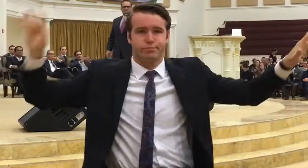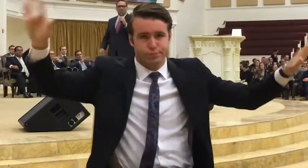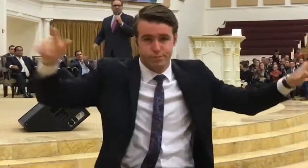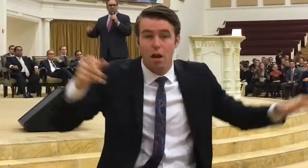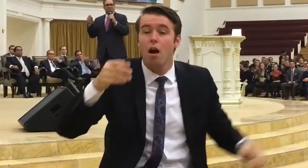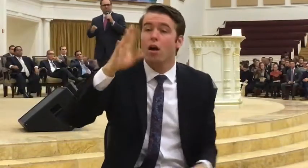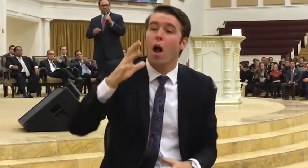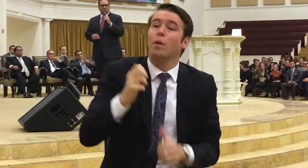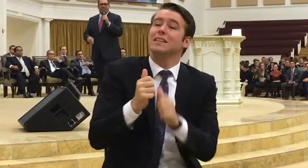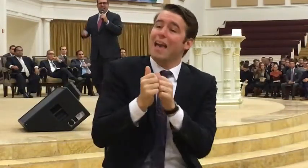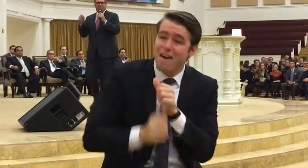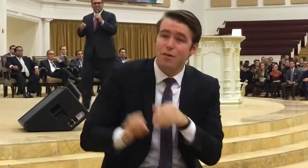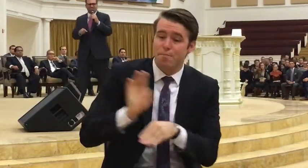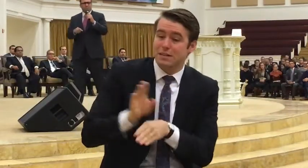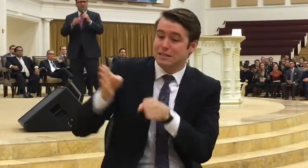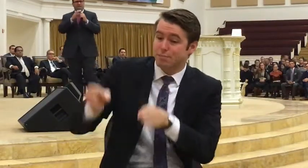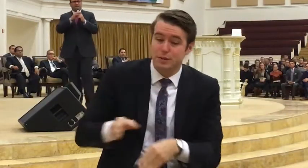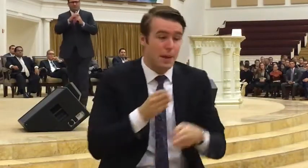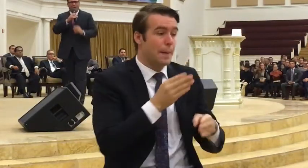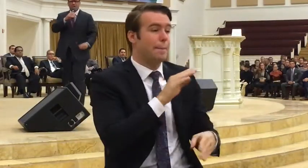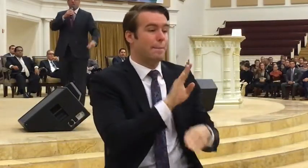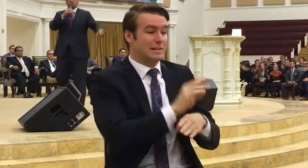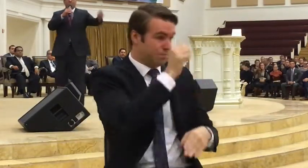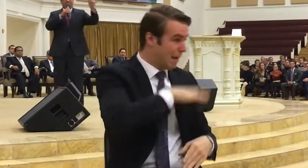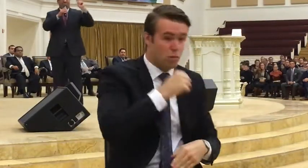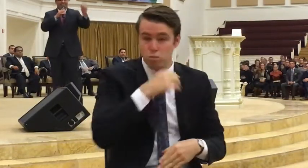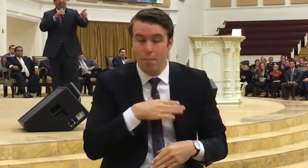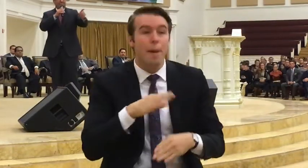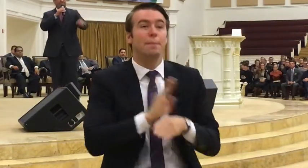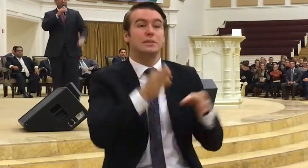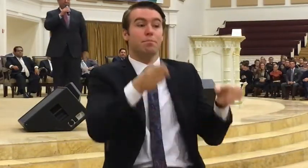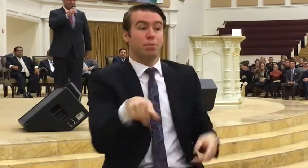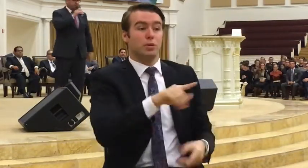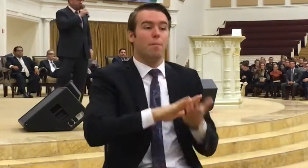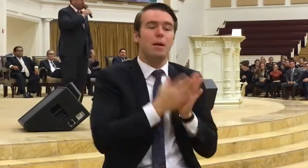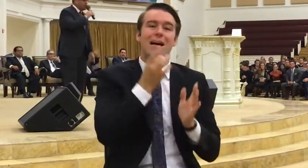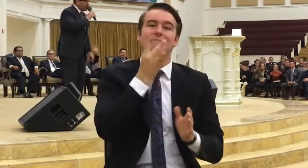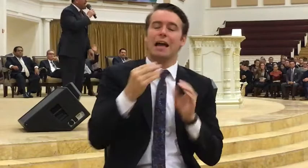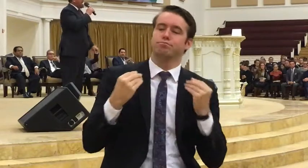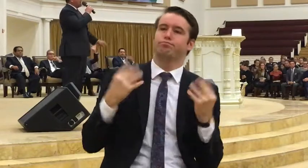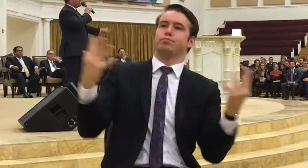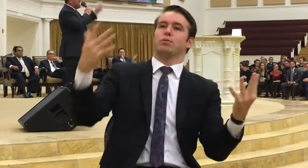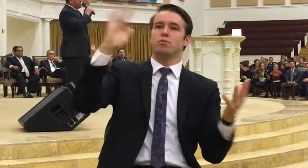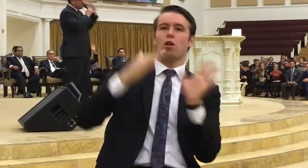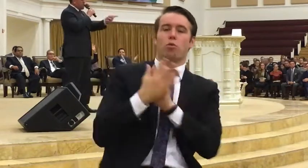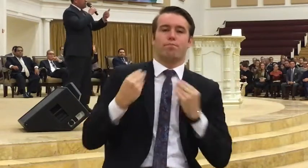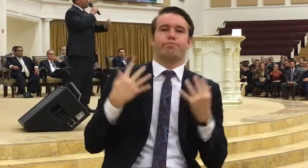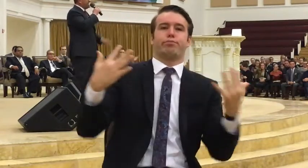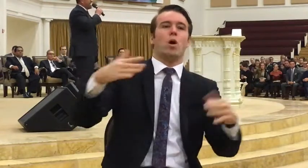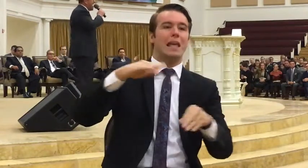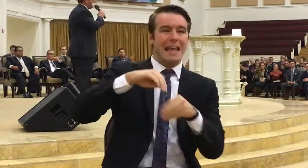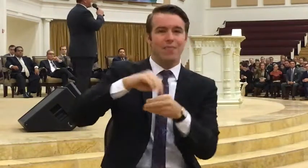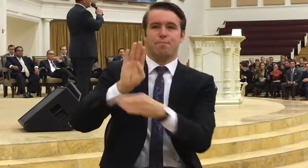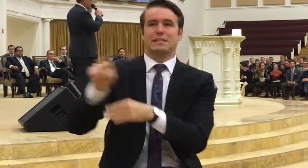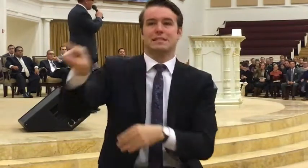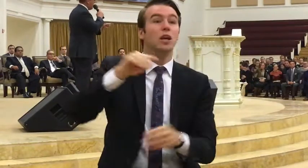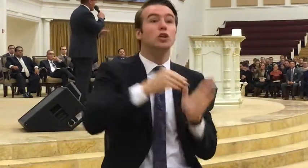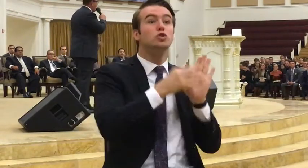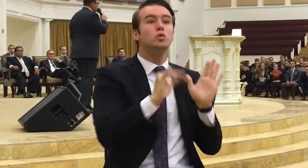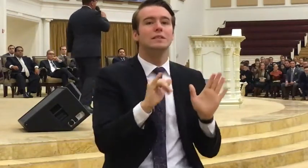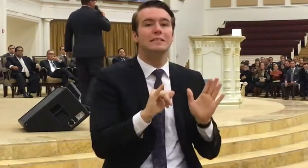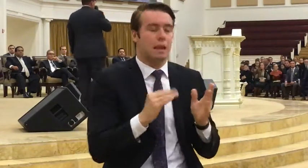God wants every businessman and businesswoman in this church to be a light in the business community. He wants every student to be a light in